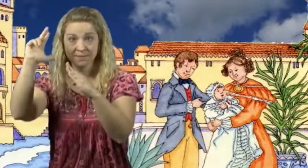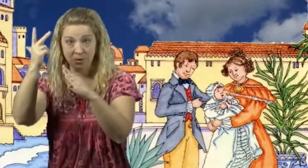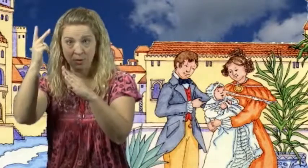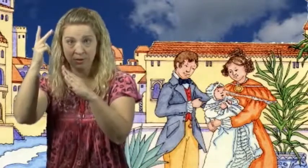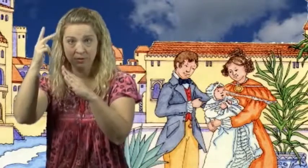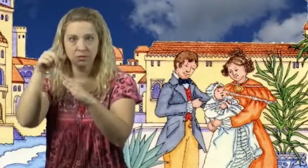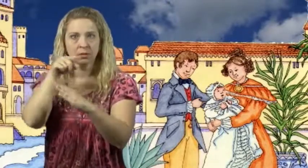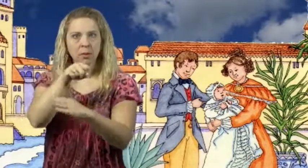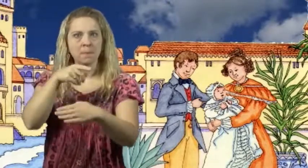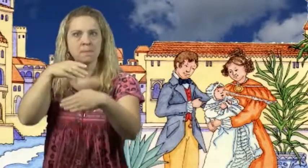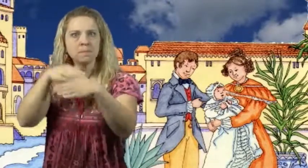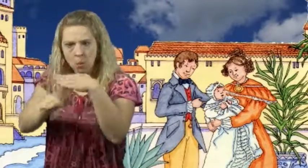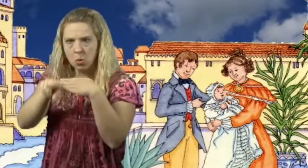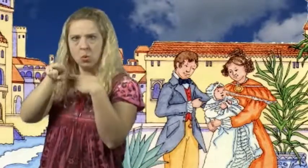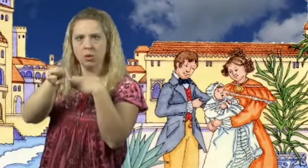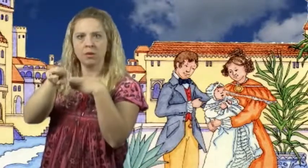She was named for the city of her birth.